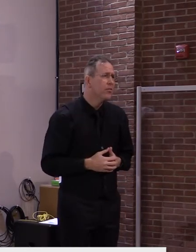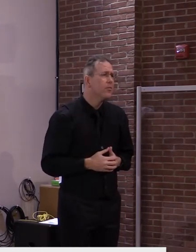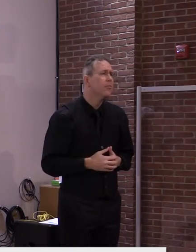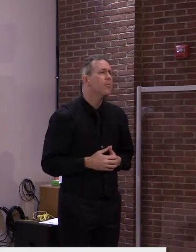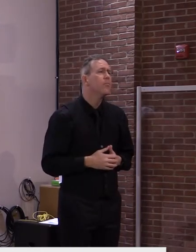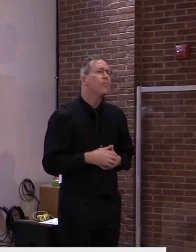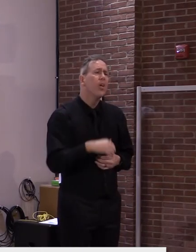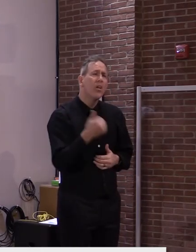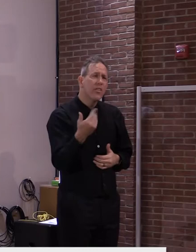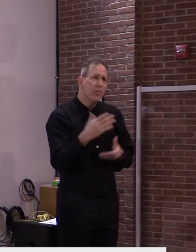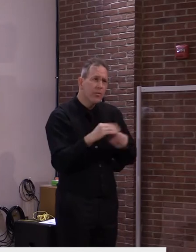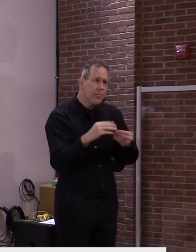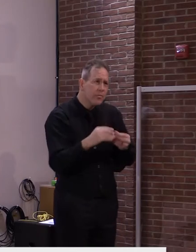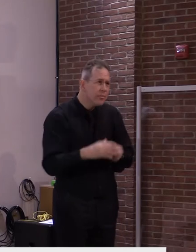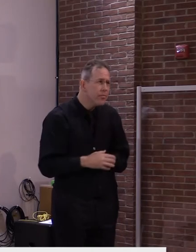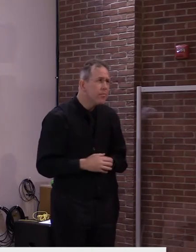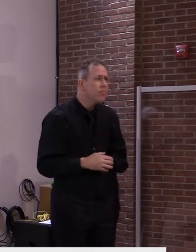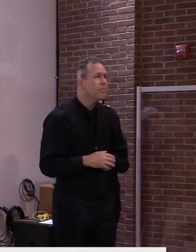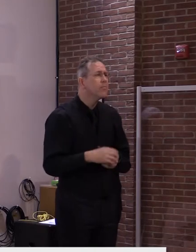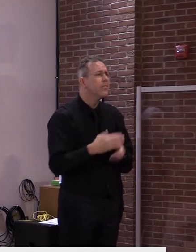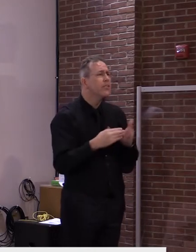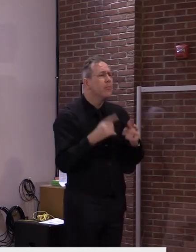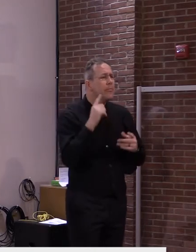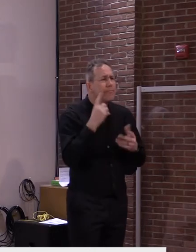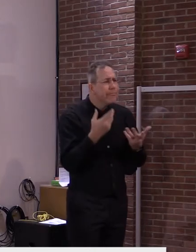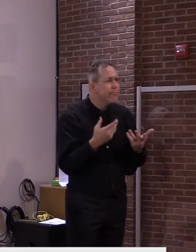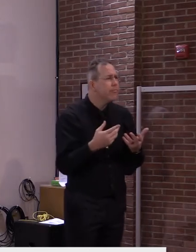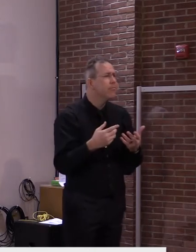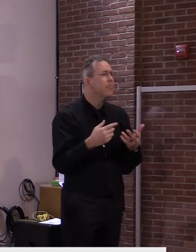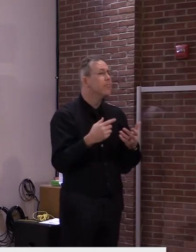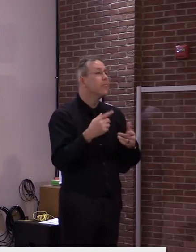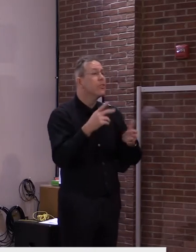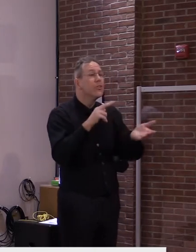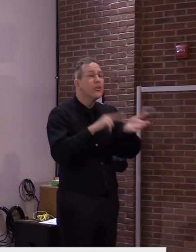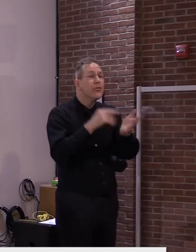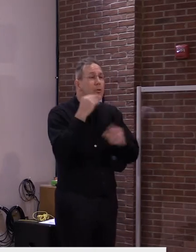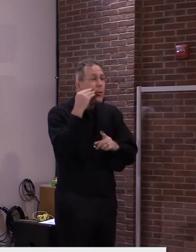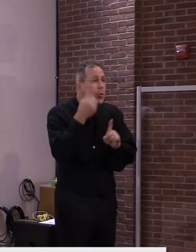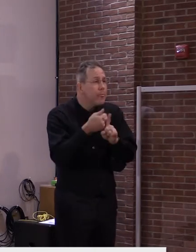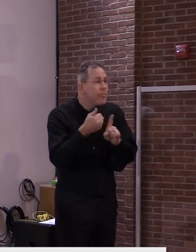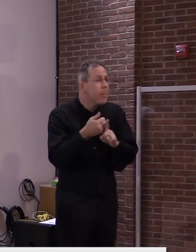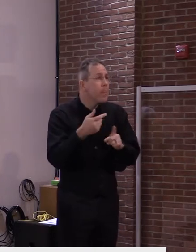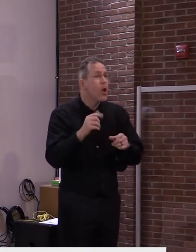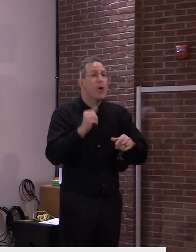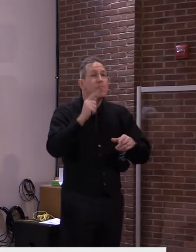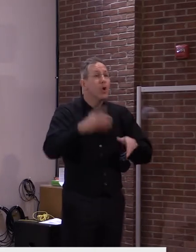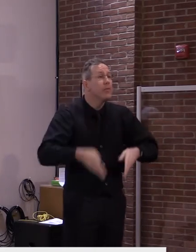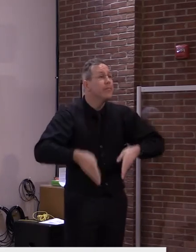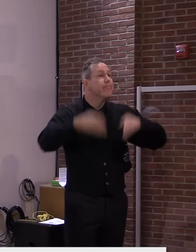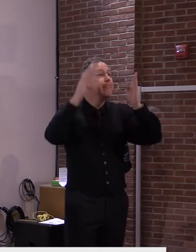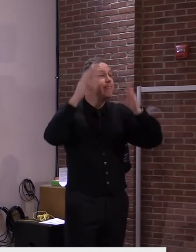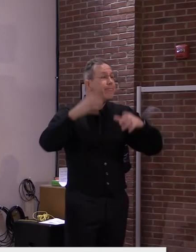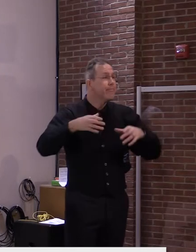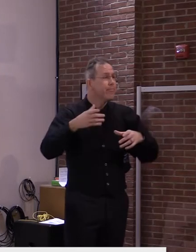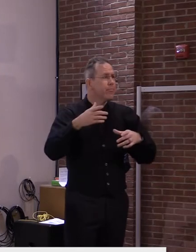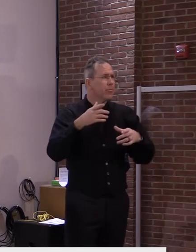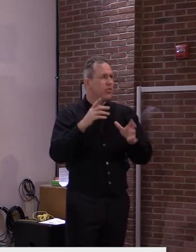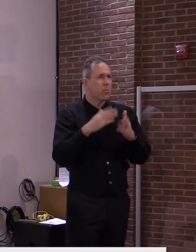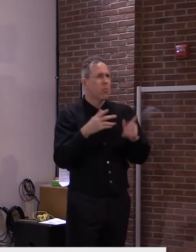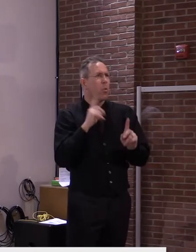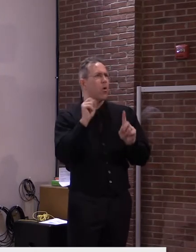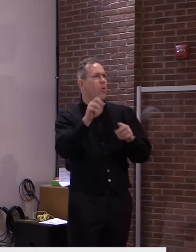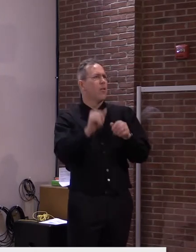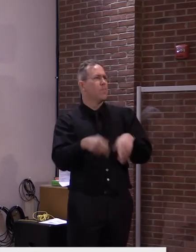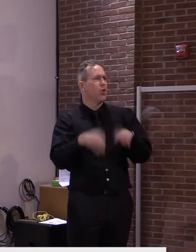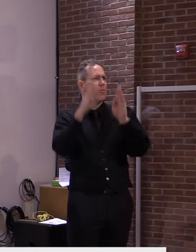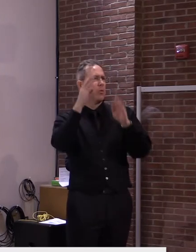major congregate living facilities where buses wouldn't stop and postal service wouldn't deliver mail because cases